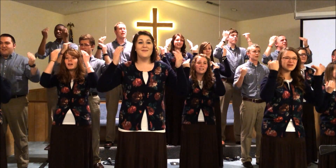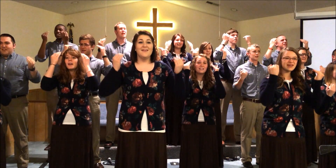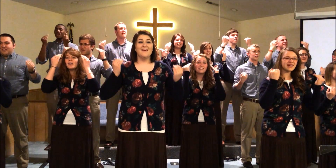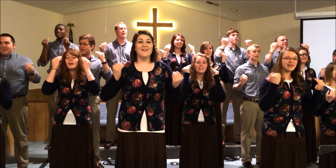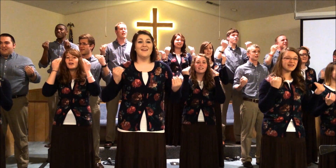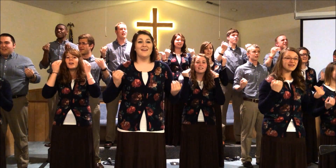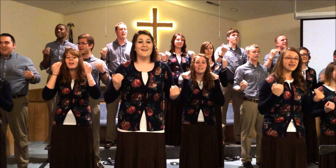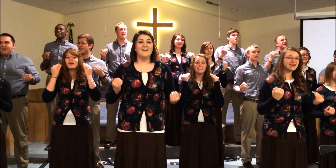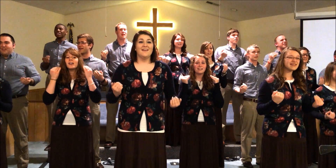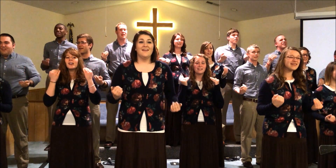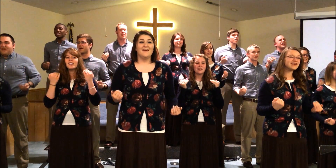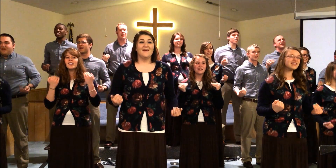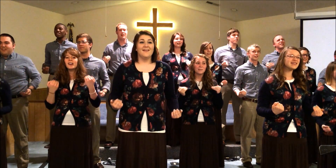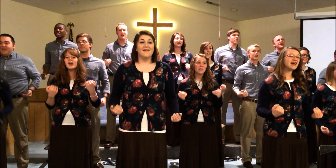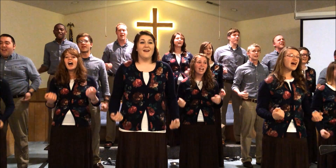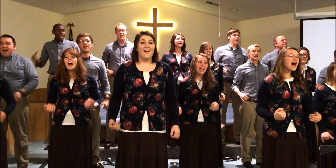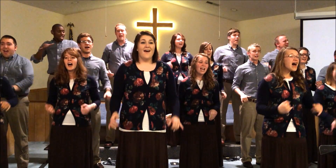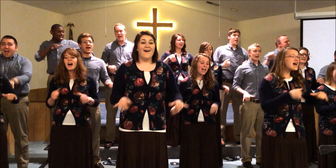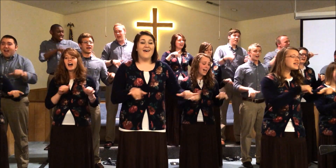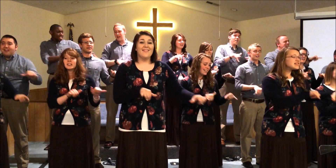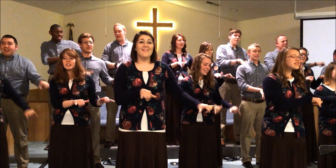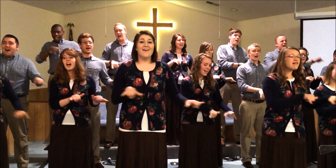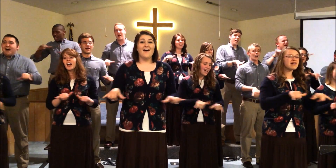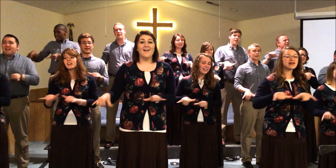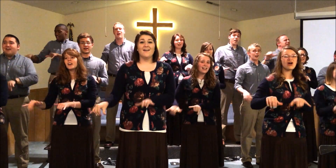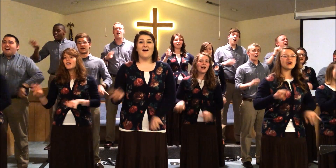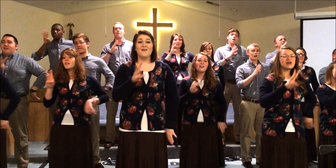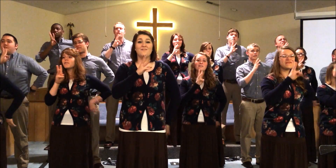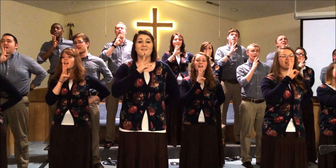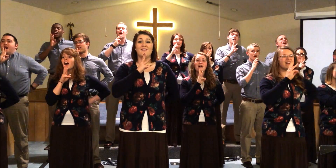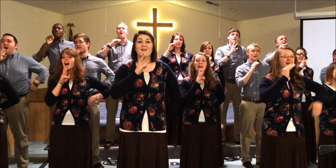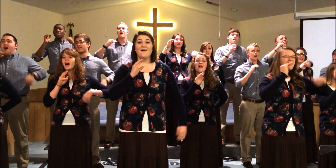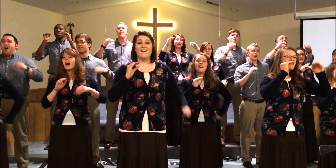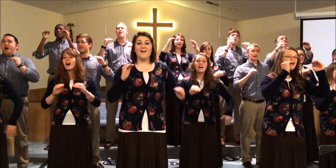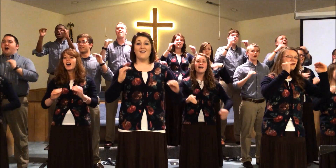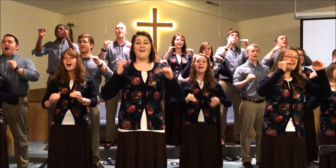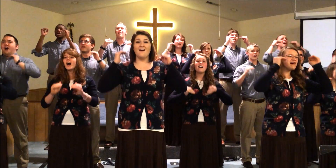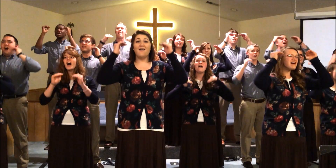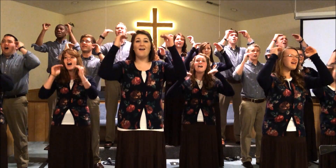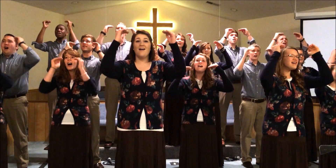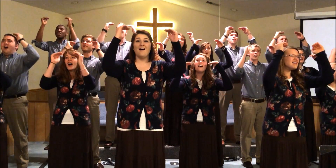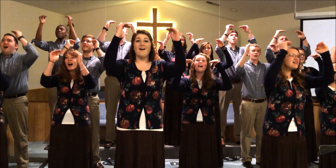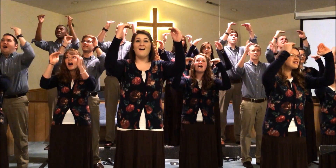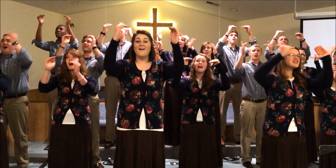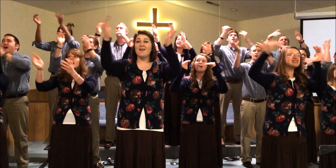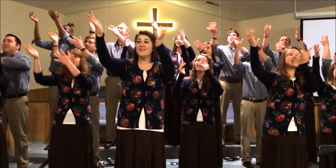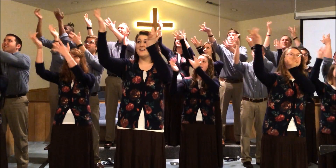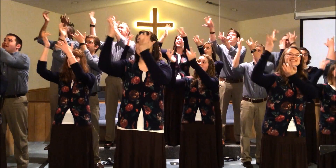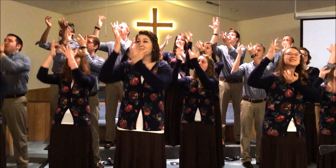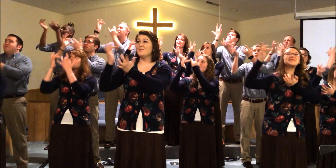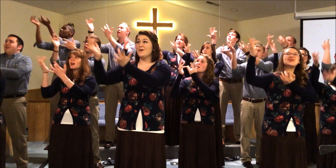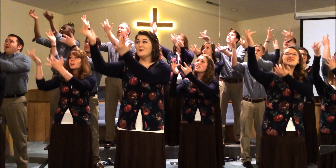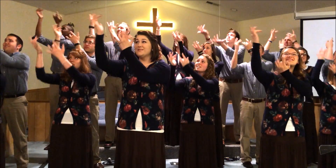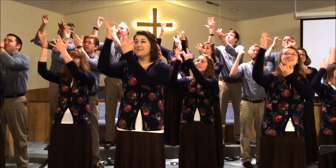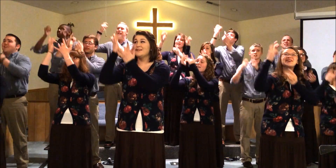me And like a cloud, his mercy